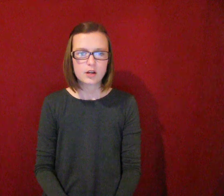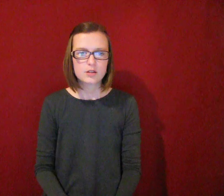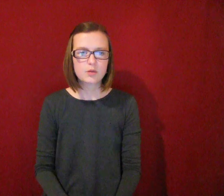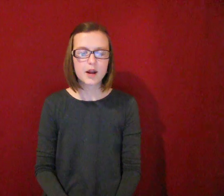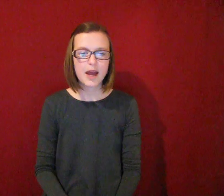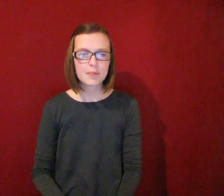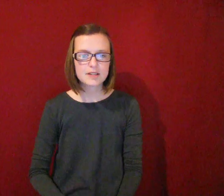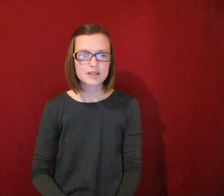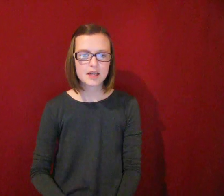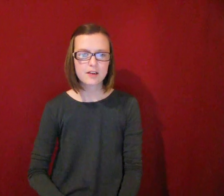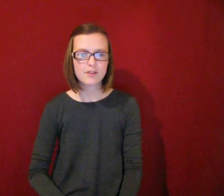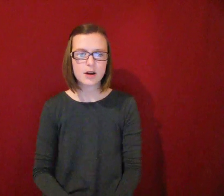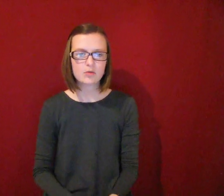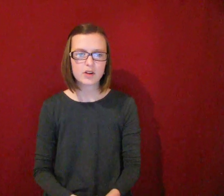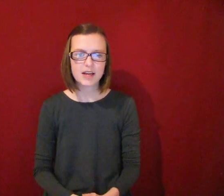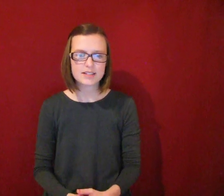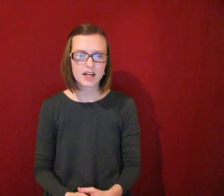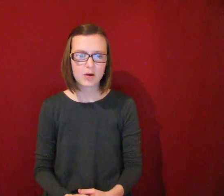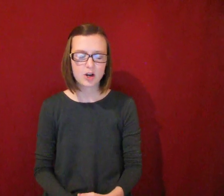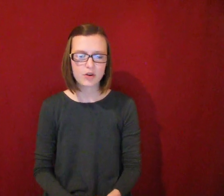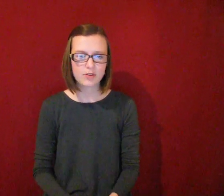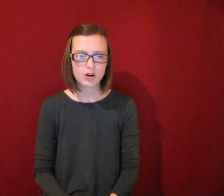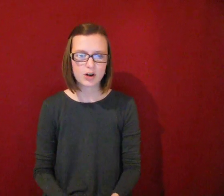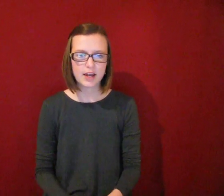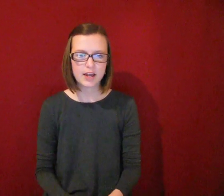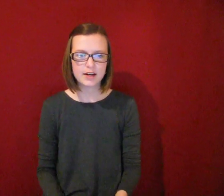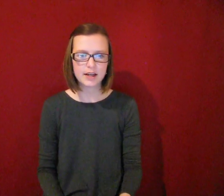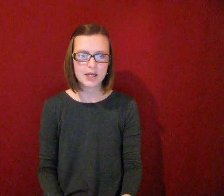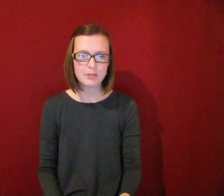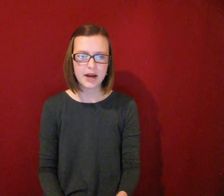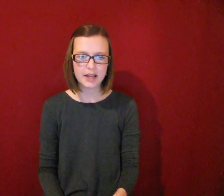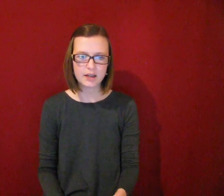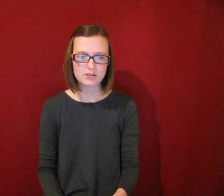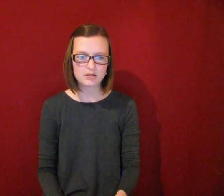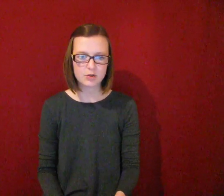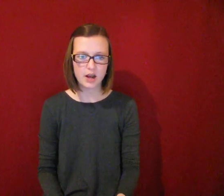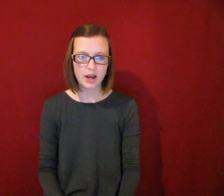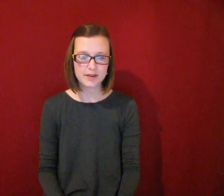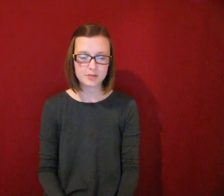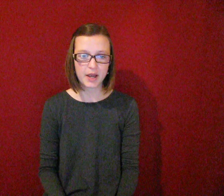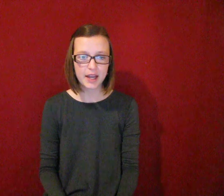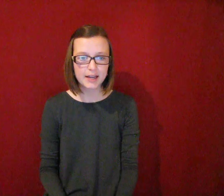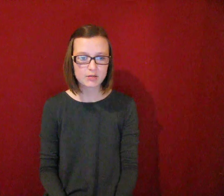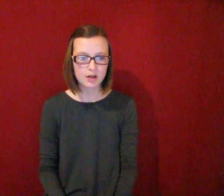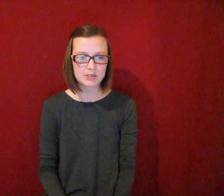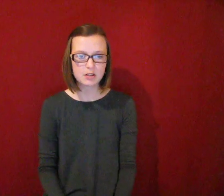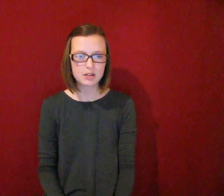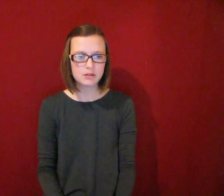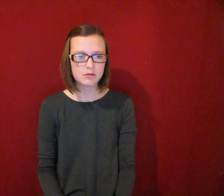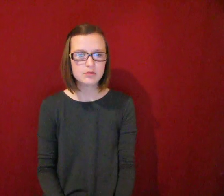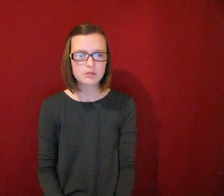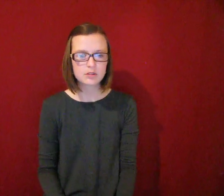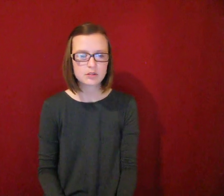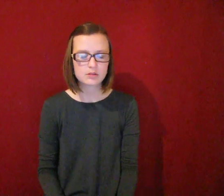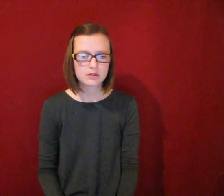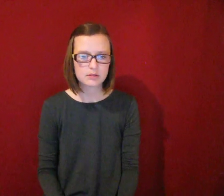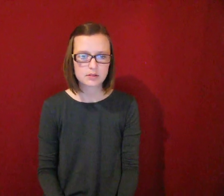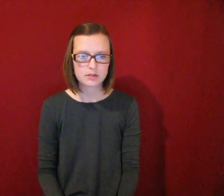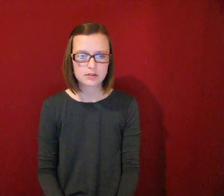So what happens if I don't realize that I went over and I keep buying? Do I have to pay? Do I come tell you?